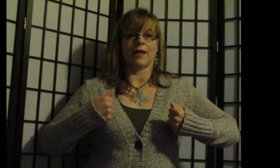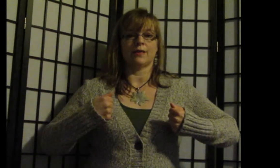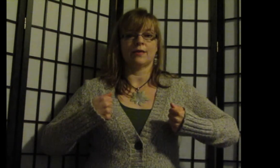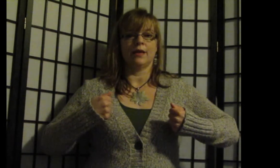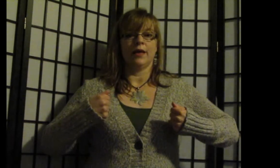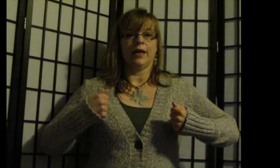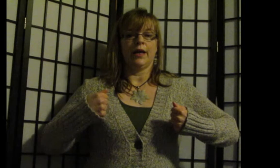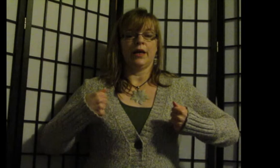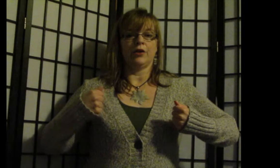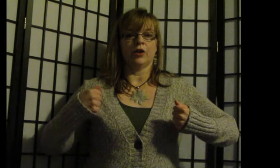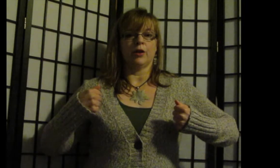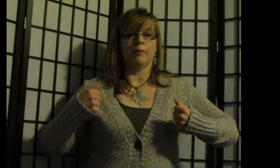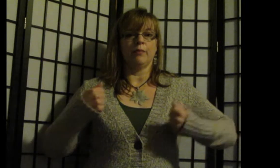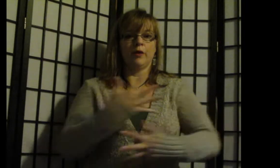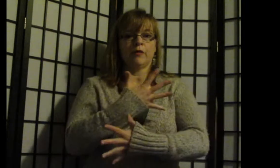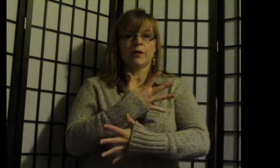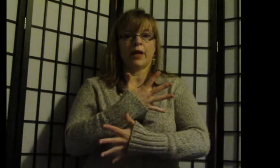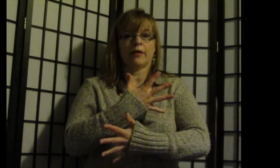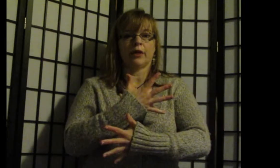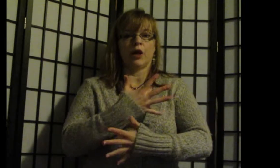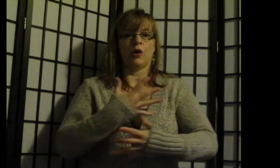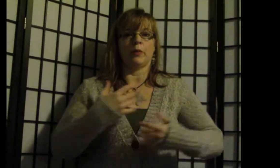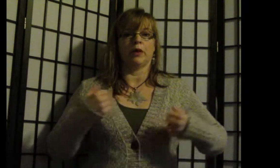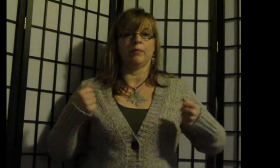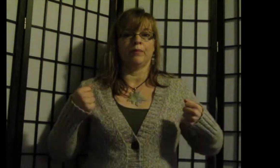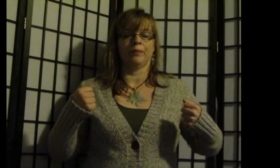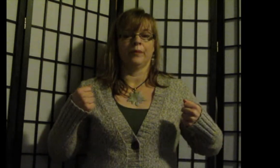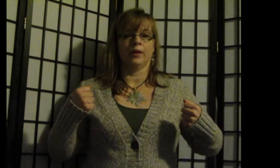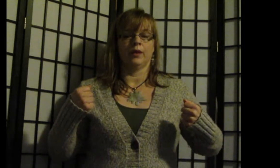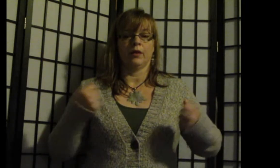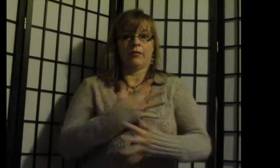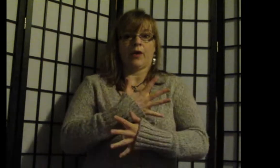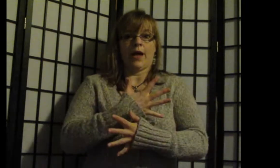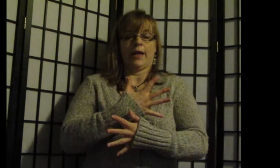chest, and you're going to move them together and open them. Afraid.